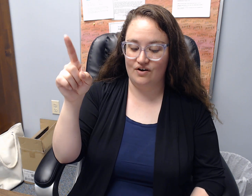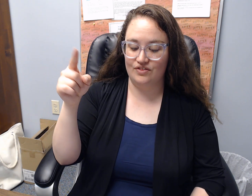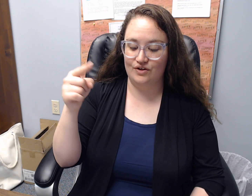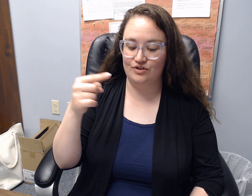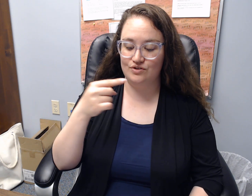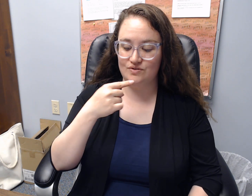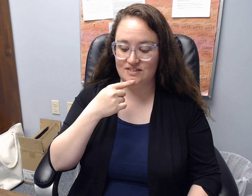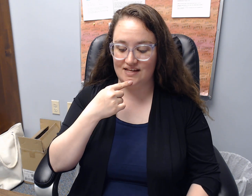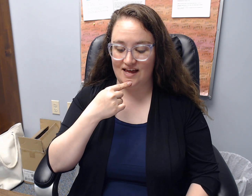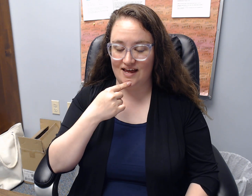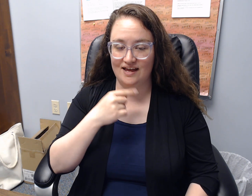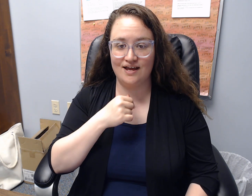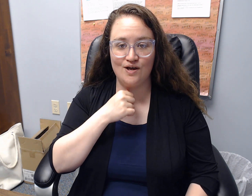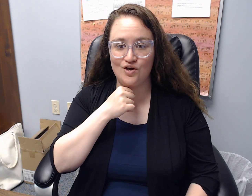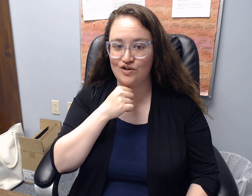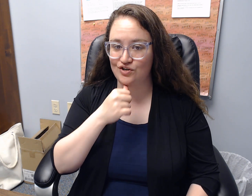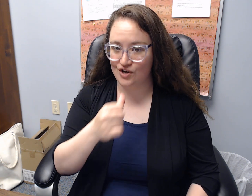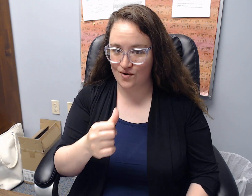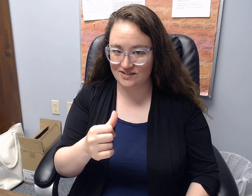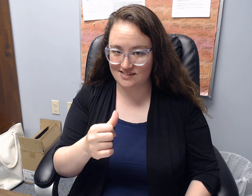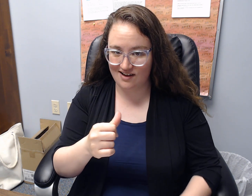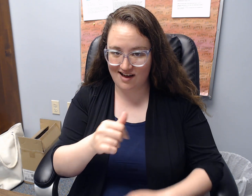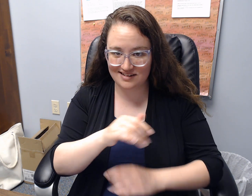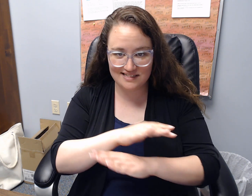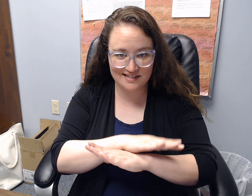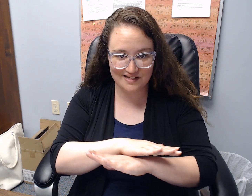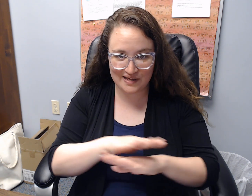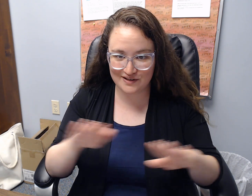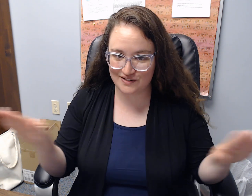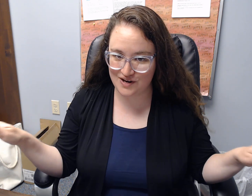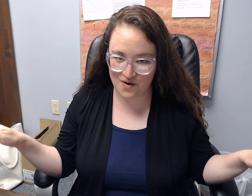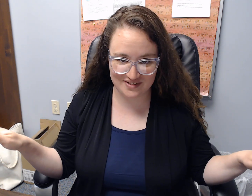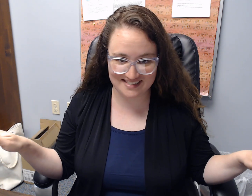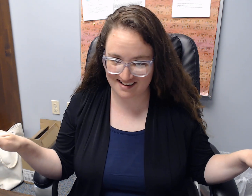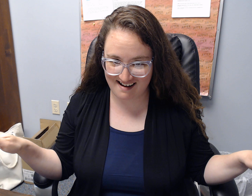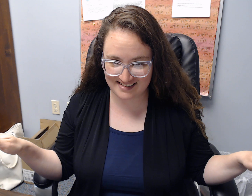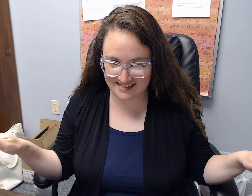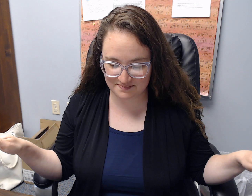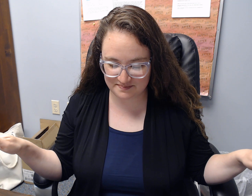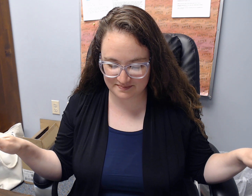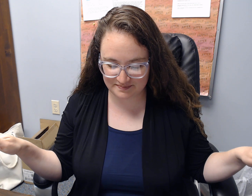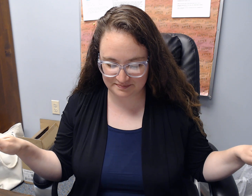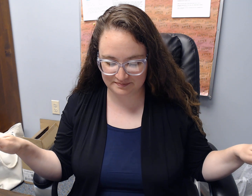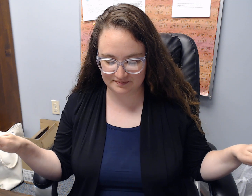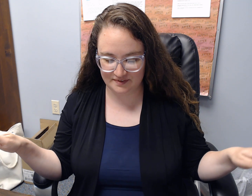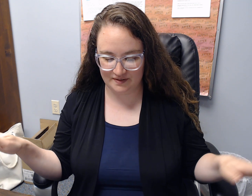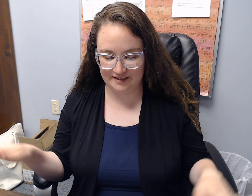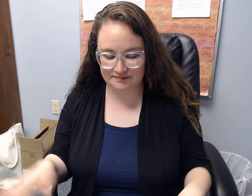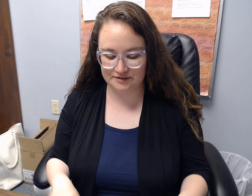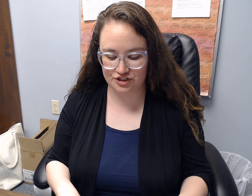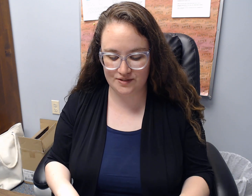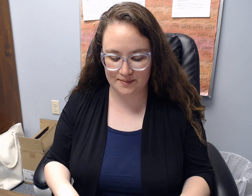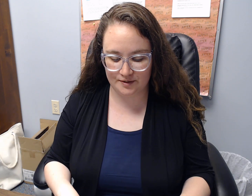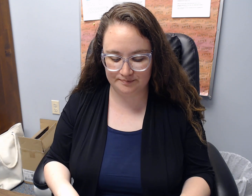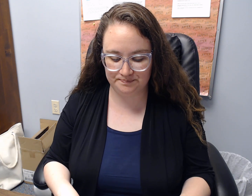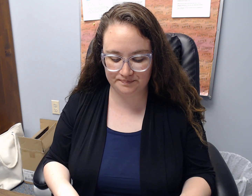Although you say, no, it's not. No, it's not. Okay? Do that part.